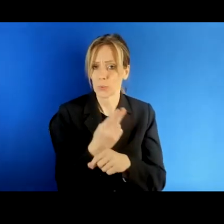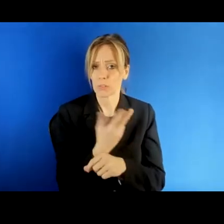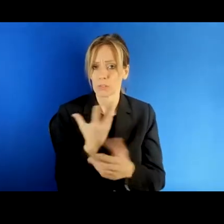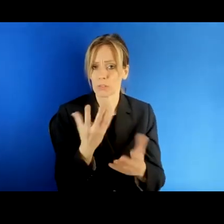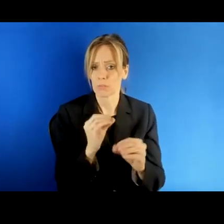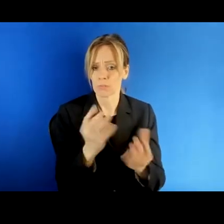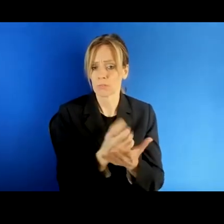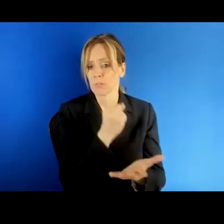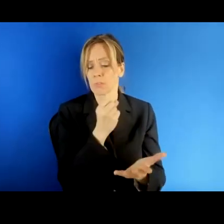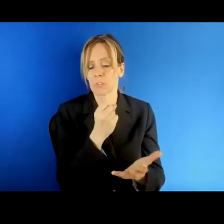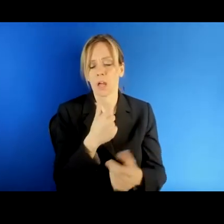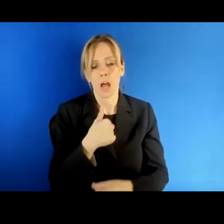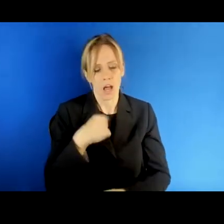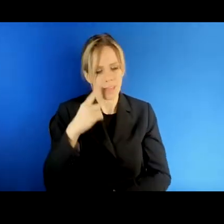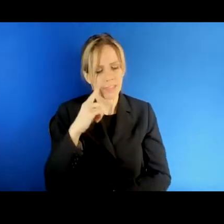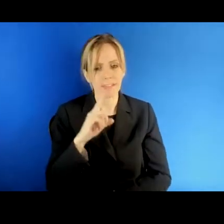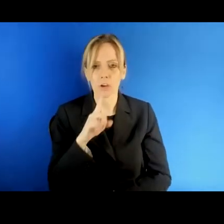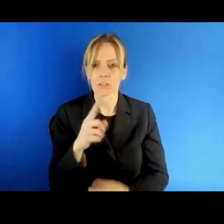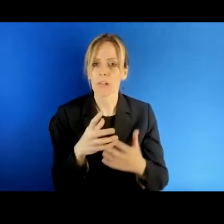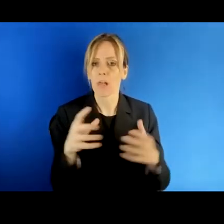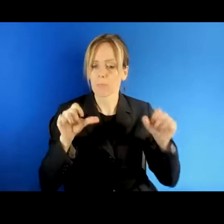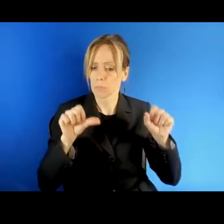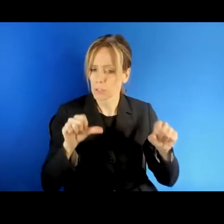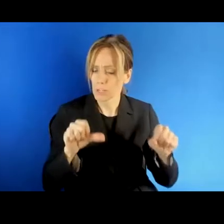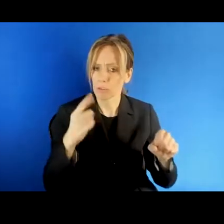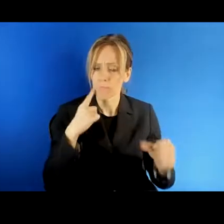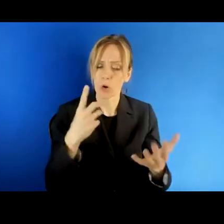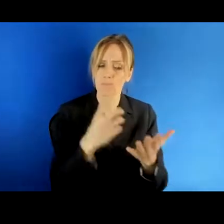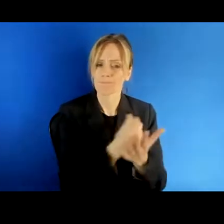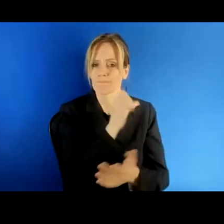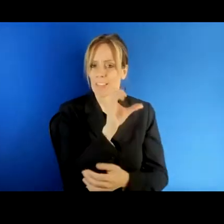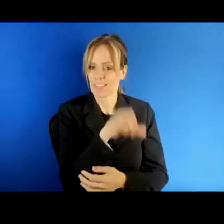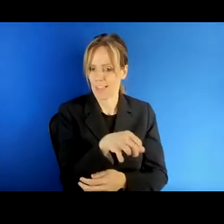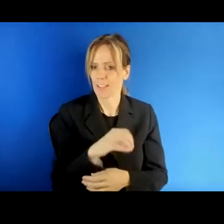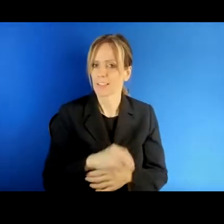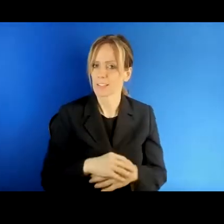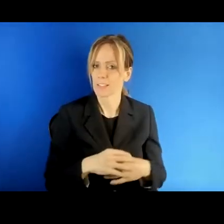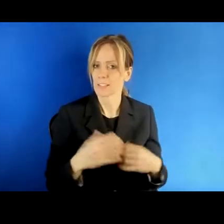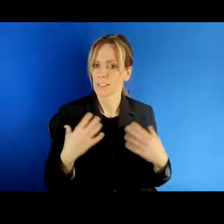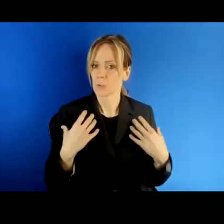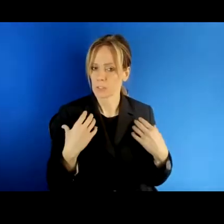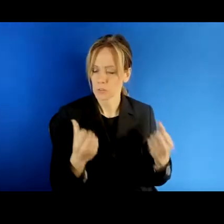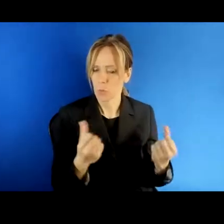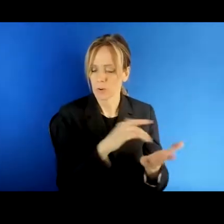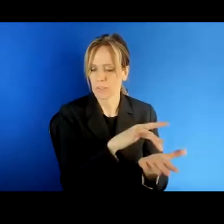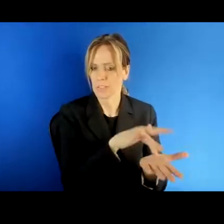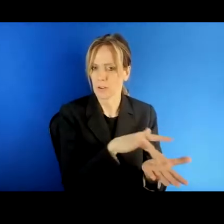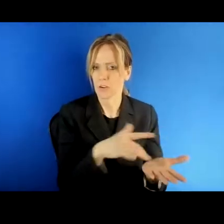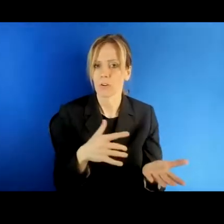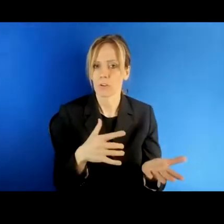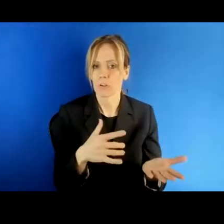of potential for calling on that venue and that milieu to help